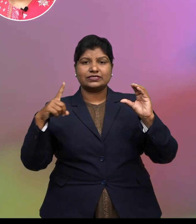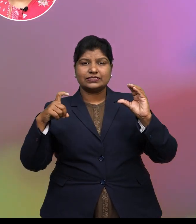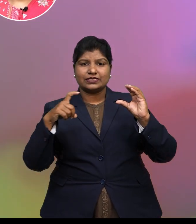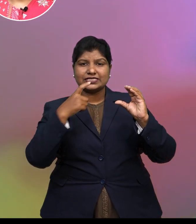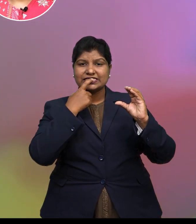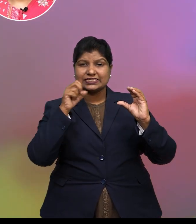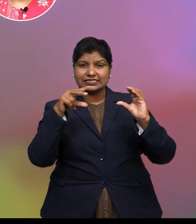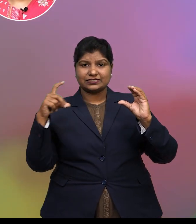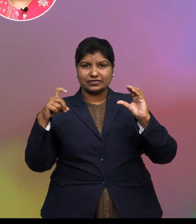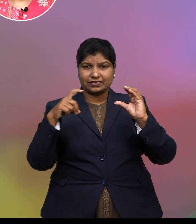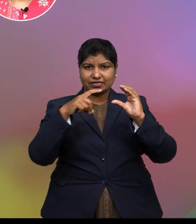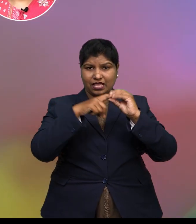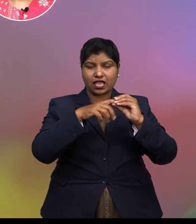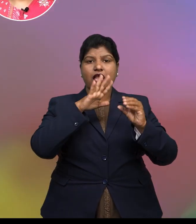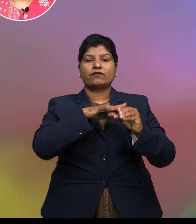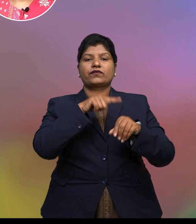within 24 hours.